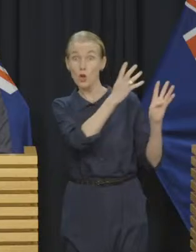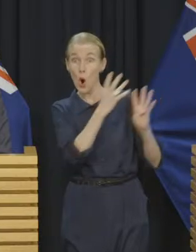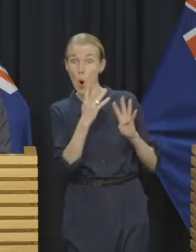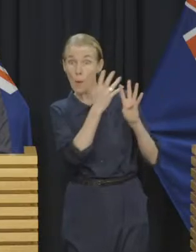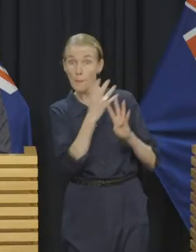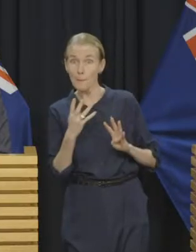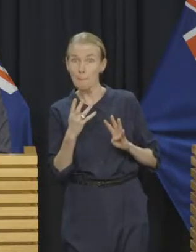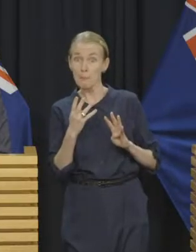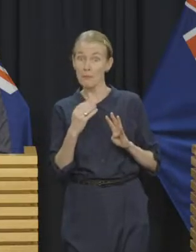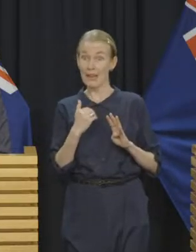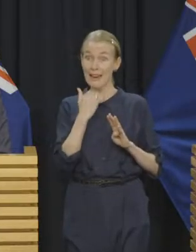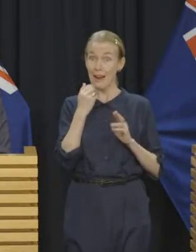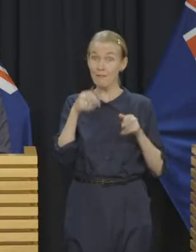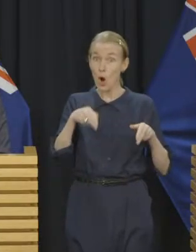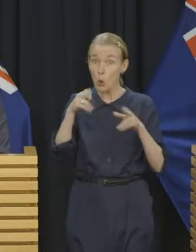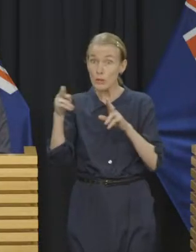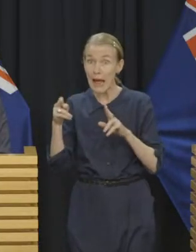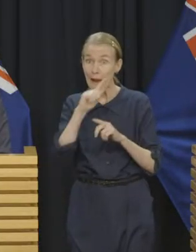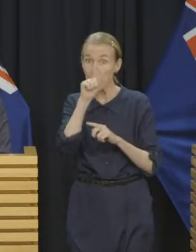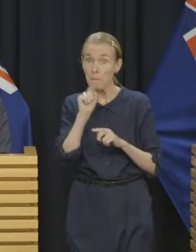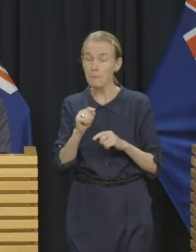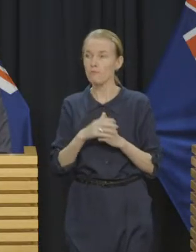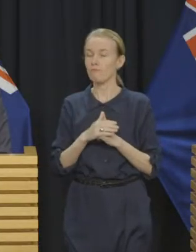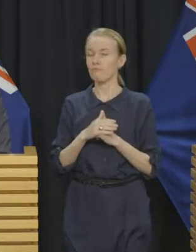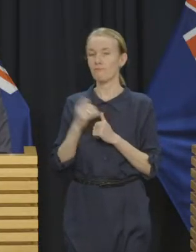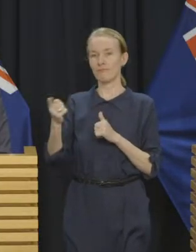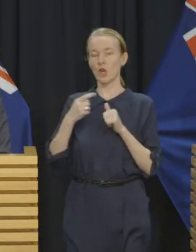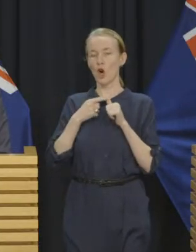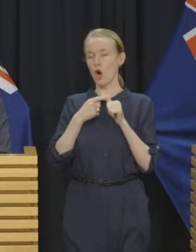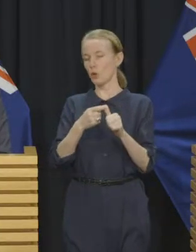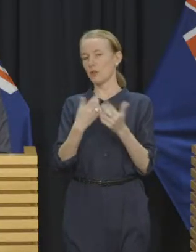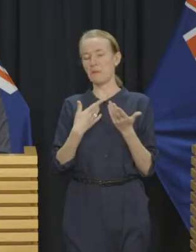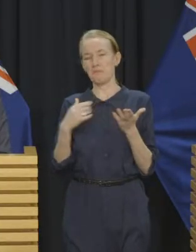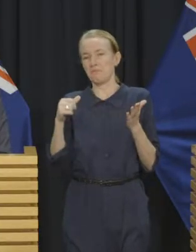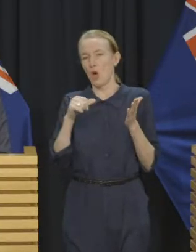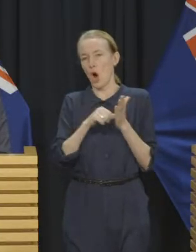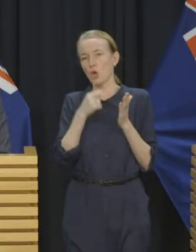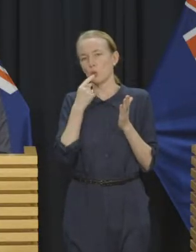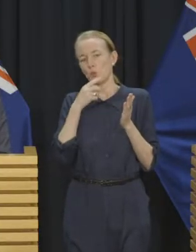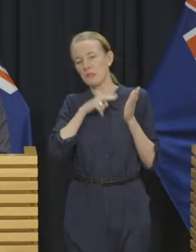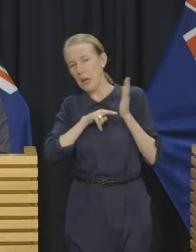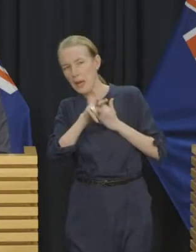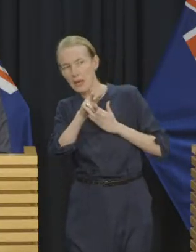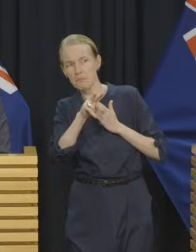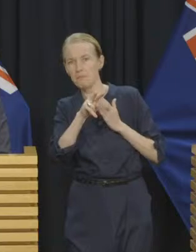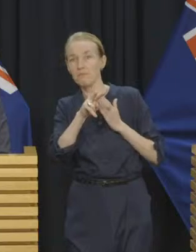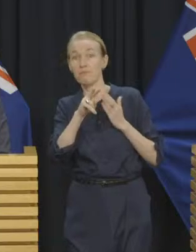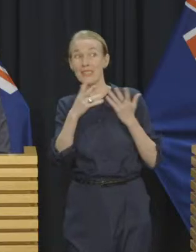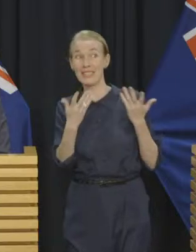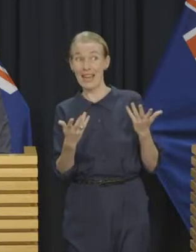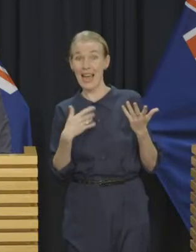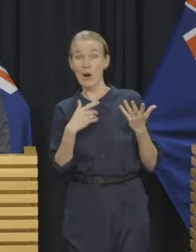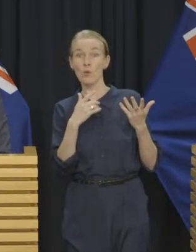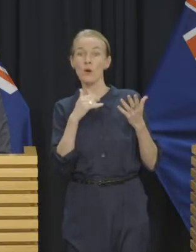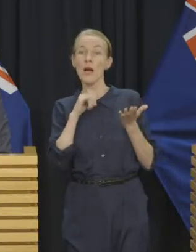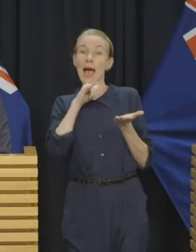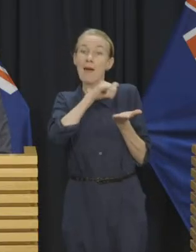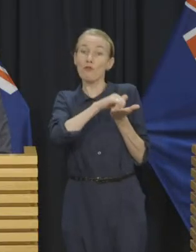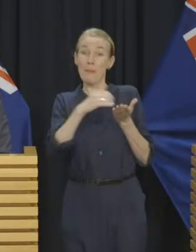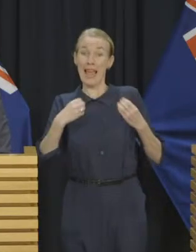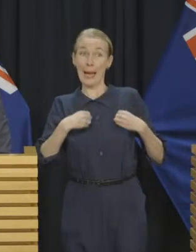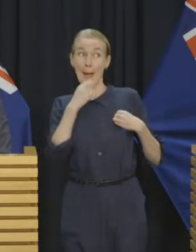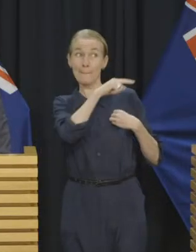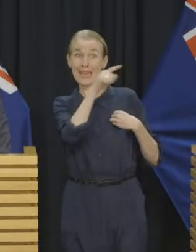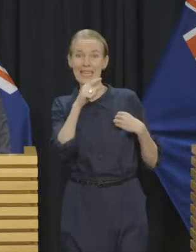how many New Zealanders may or may not be deciding to come home. And so we're working very hard with the airlines to forecast